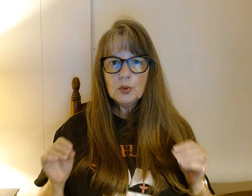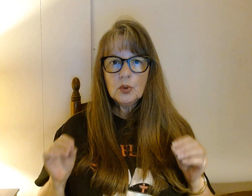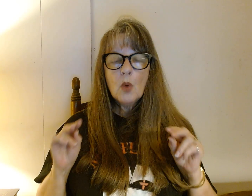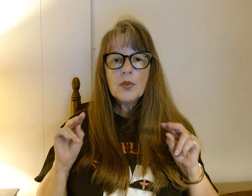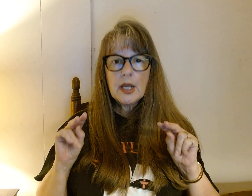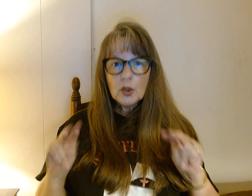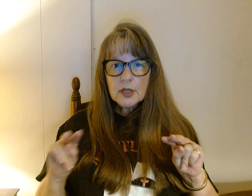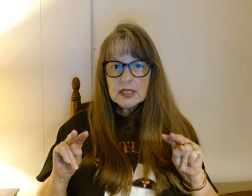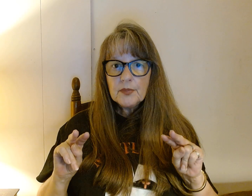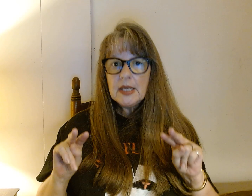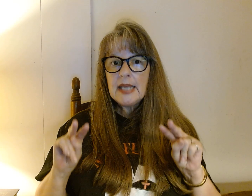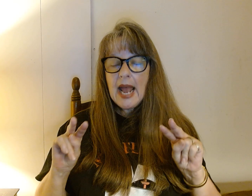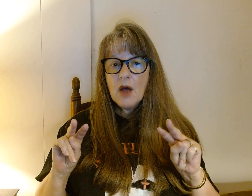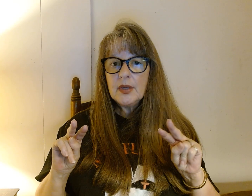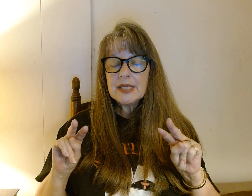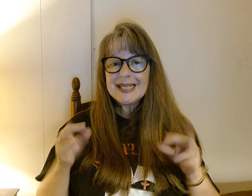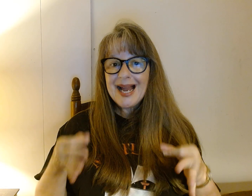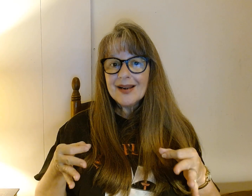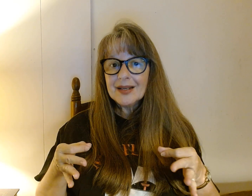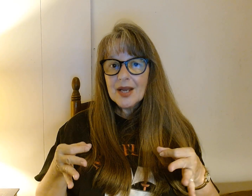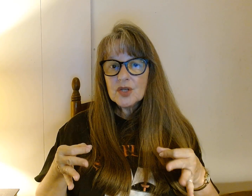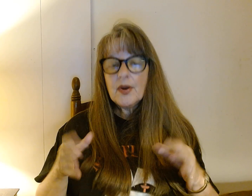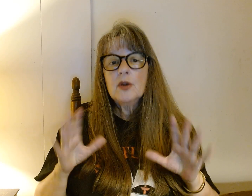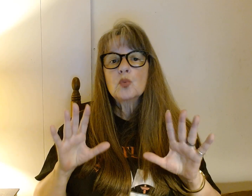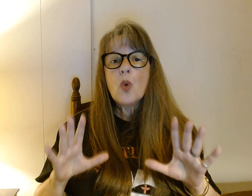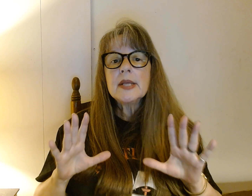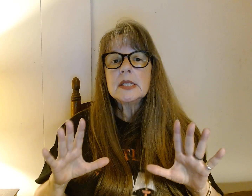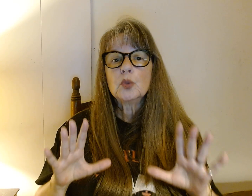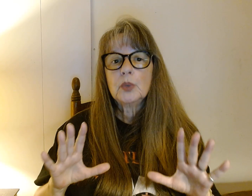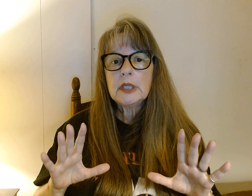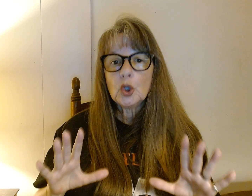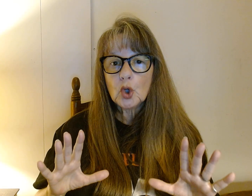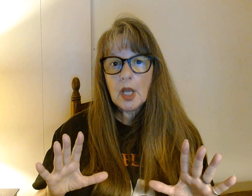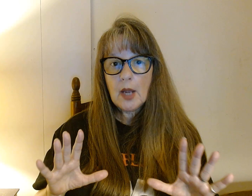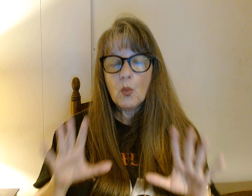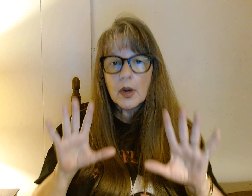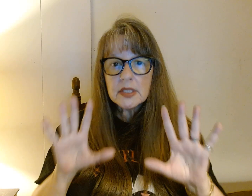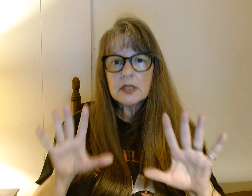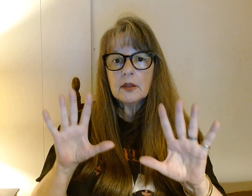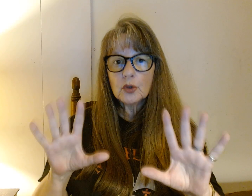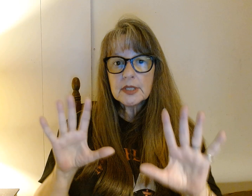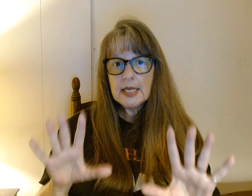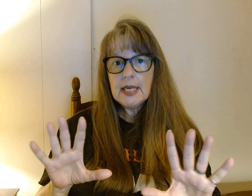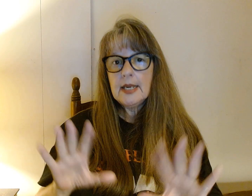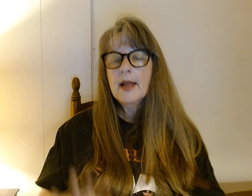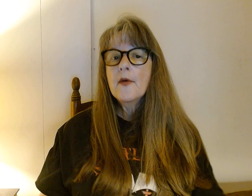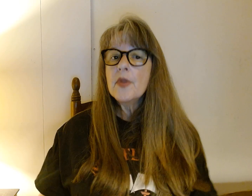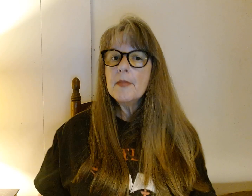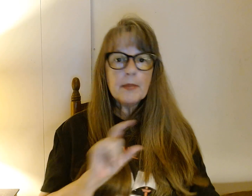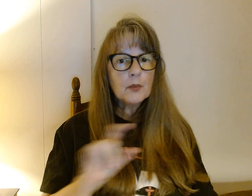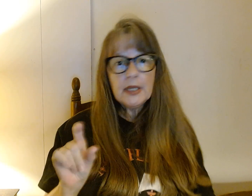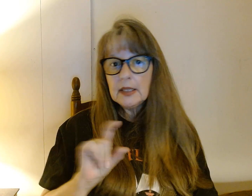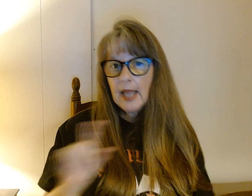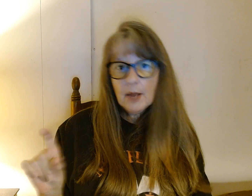when they look at something and how they decide a classifier, is what does it really look like? What is it that they're seeing? They might not be reading the caption.